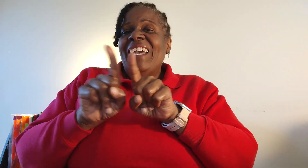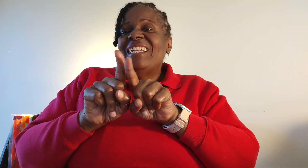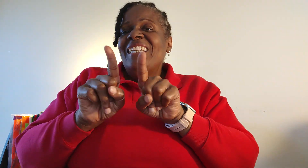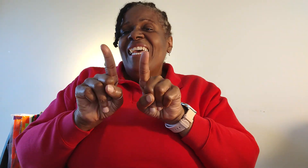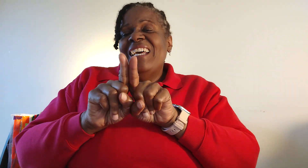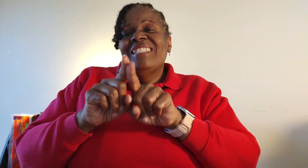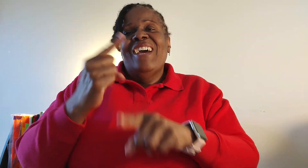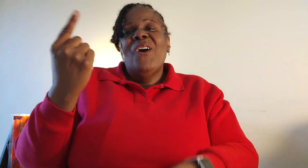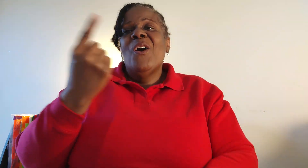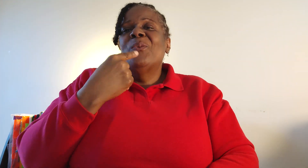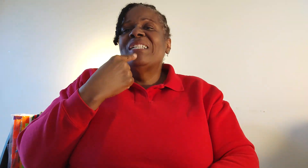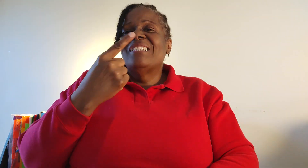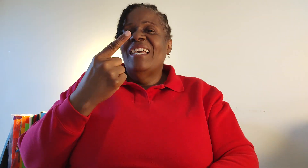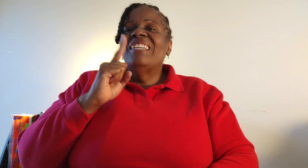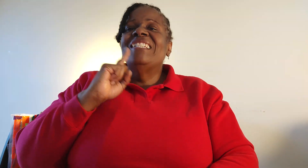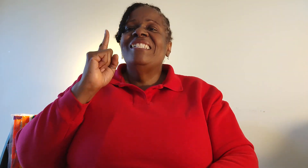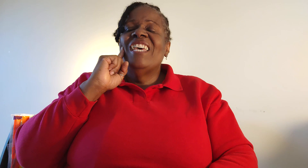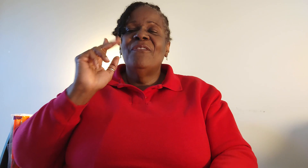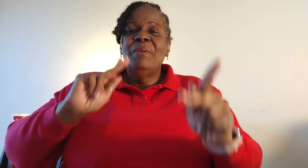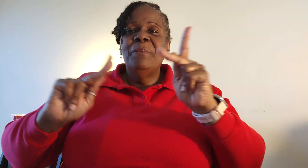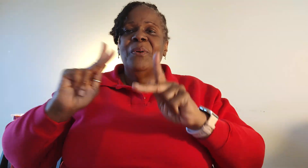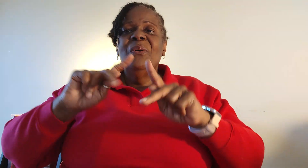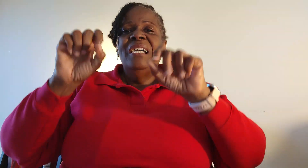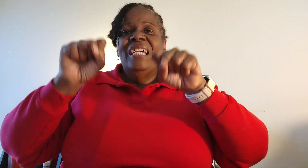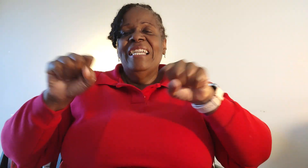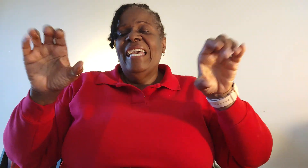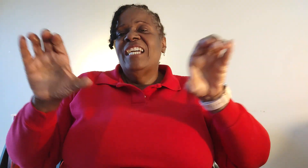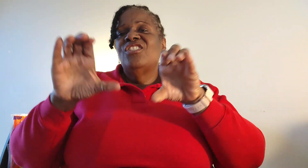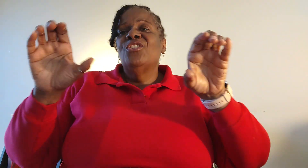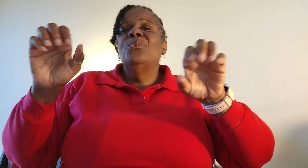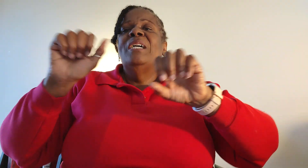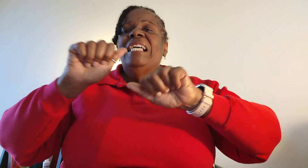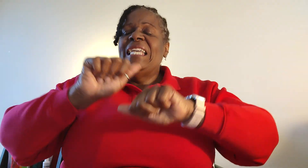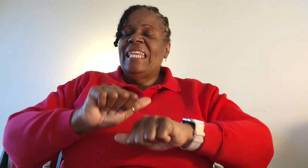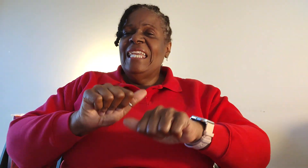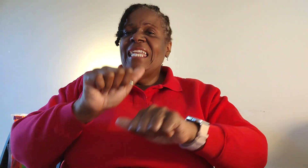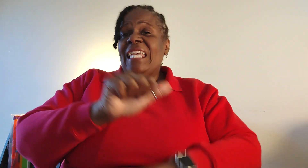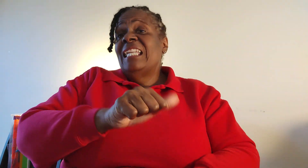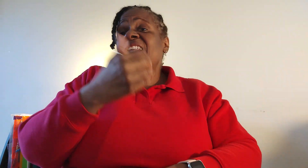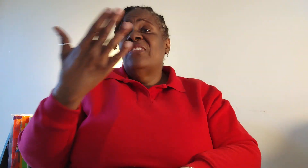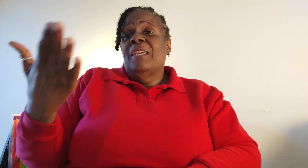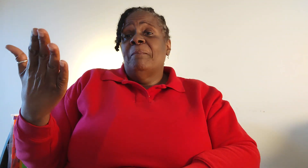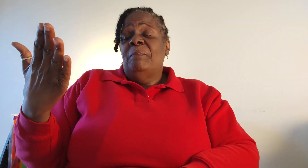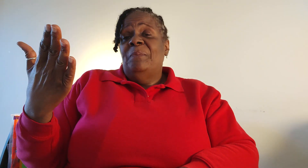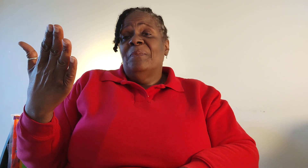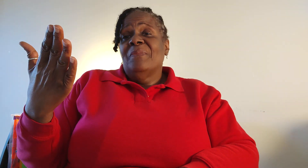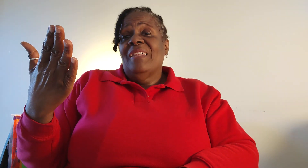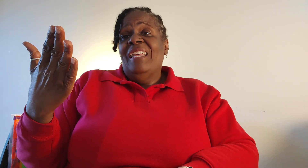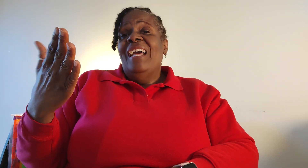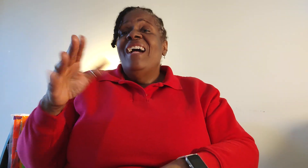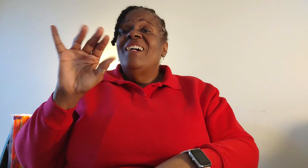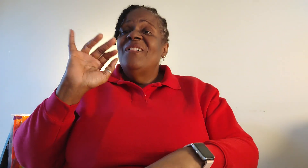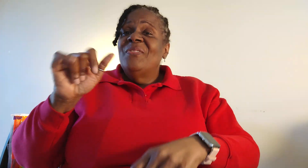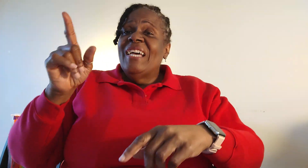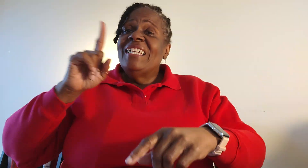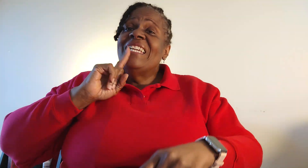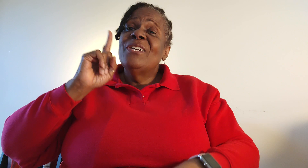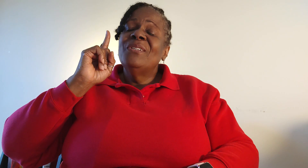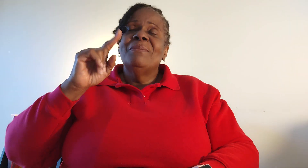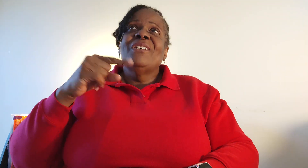And as I always say, deaf people can do anything that let